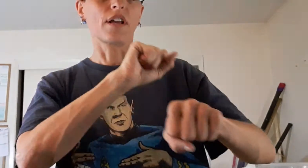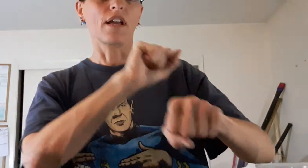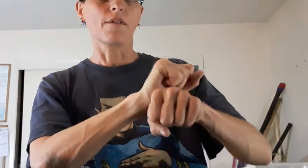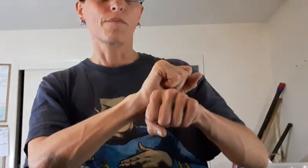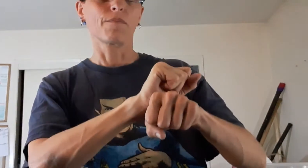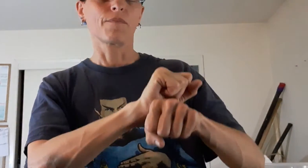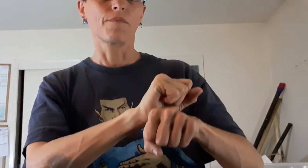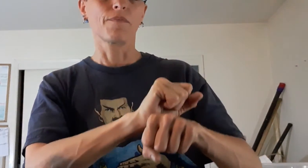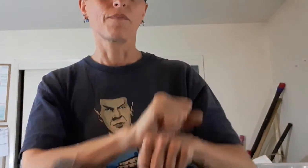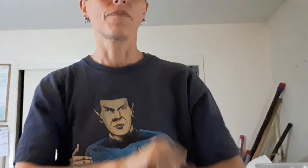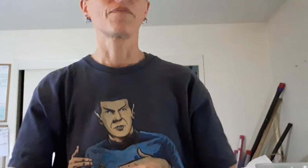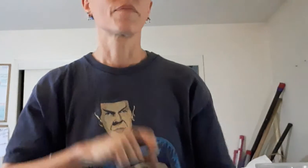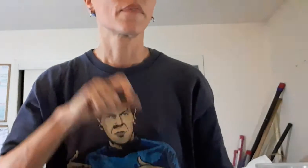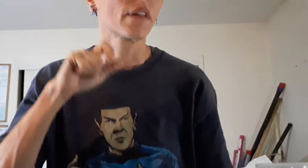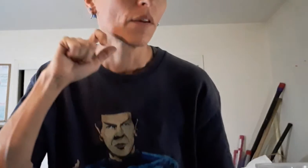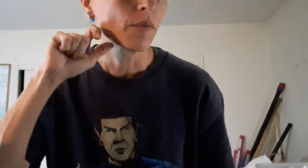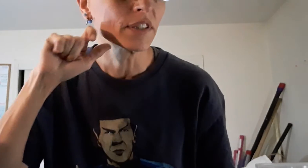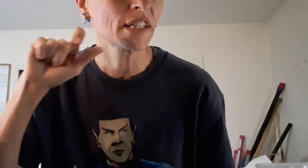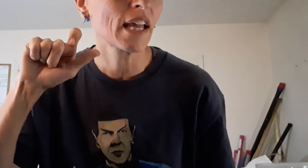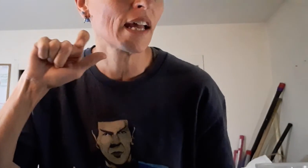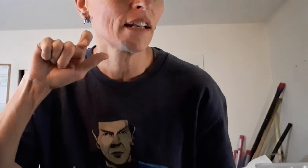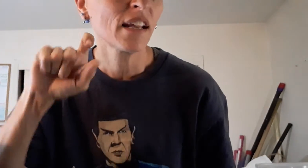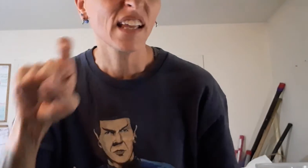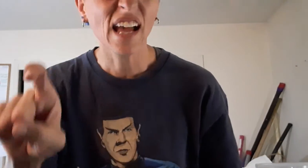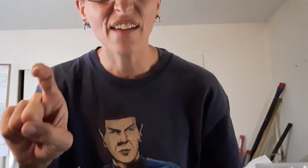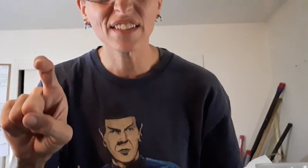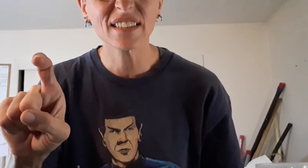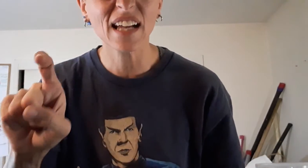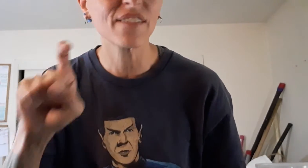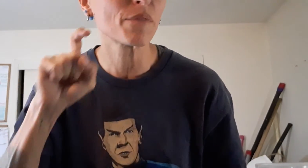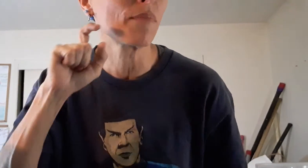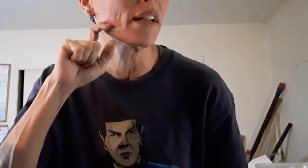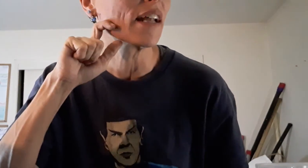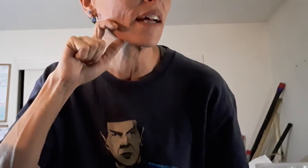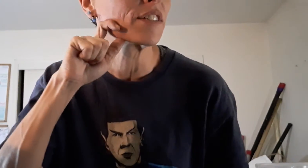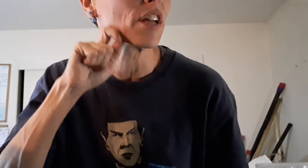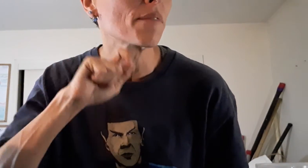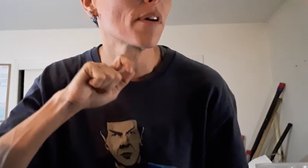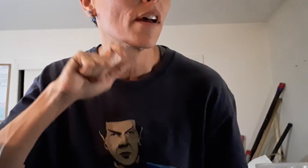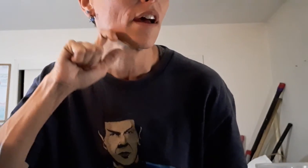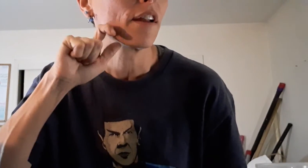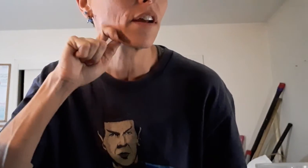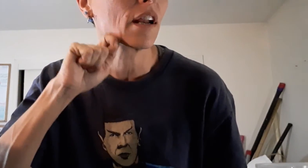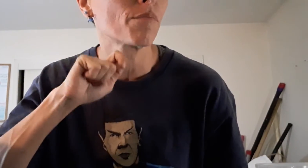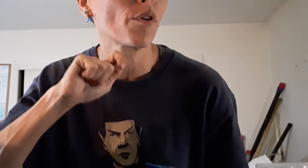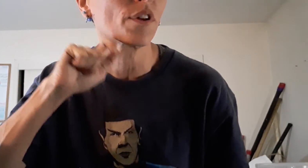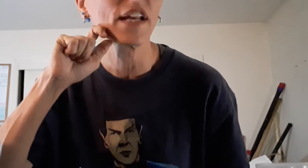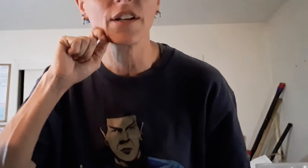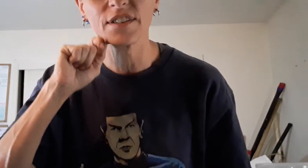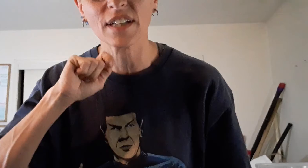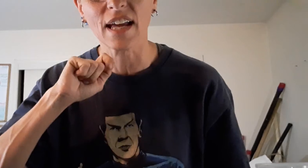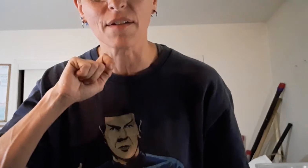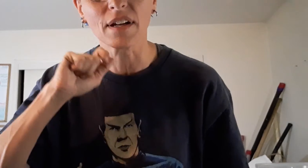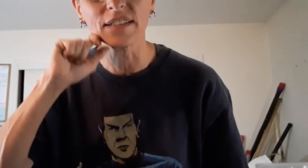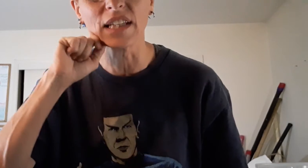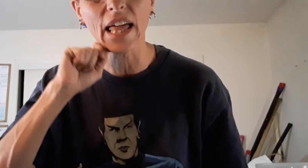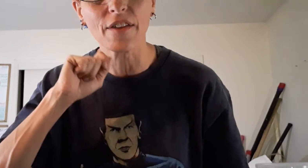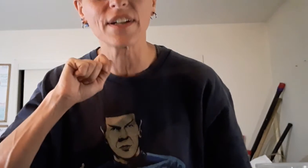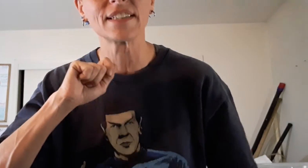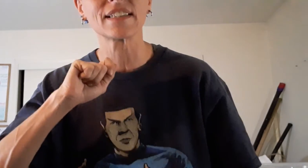working. Once again, it's kind of a bent X shape. And you're kind of pulling at your skin because leather is